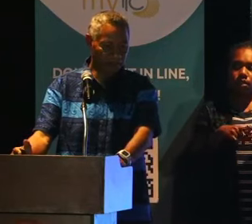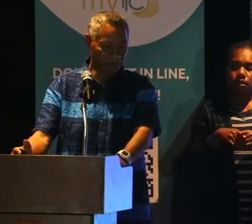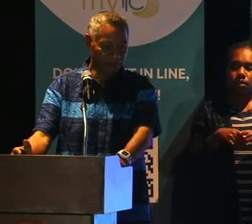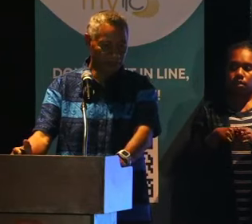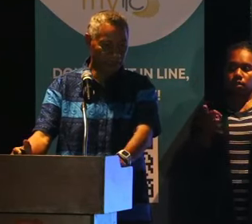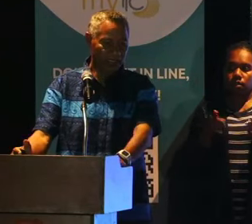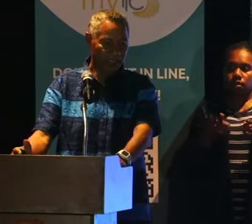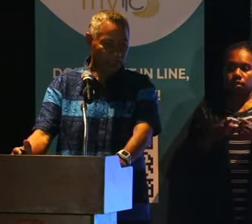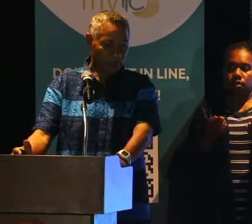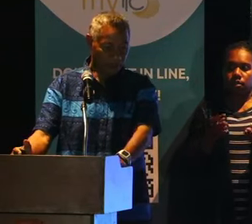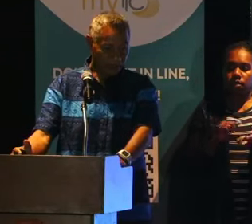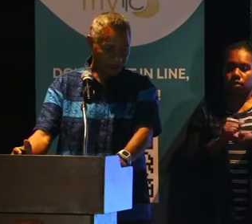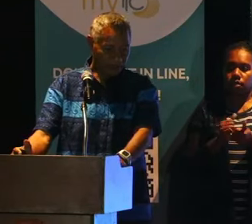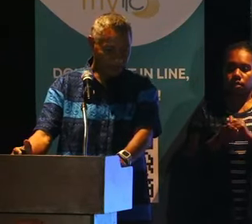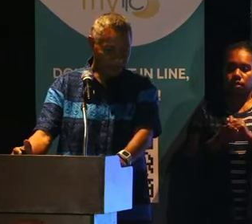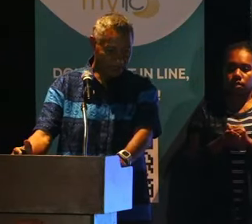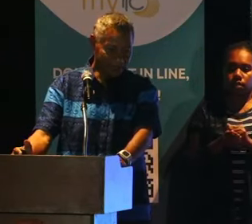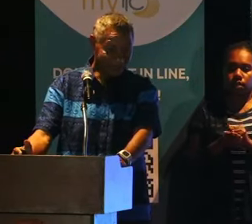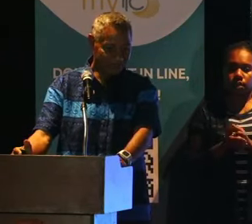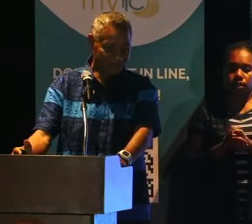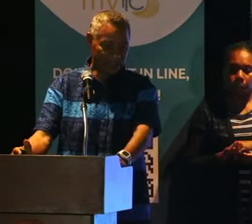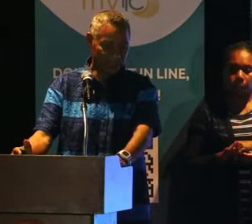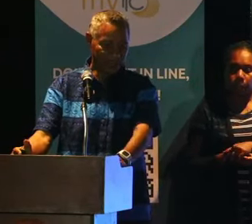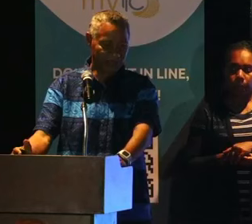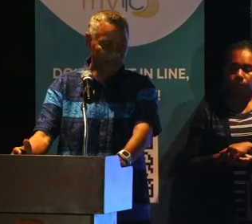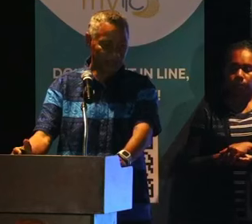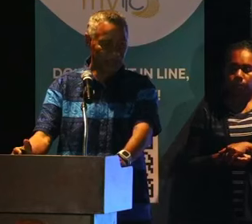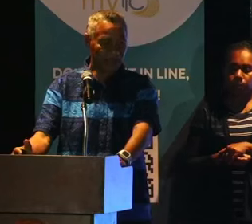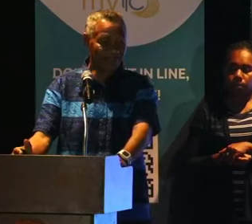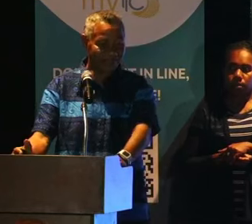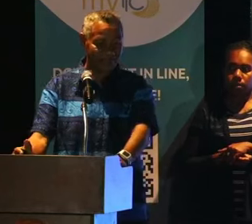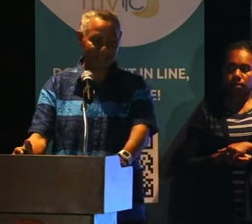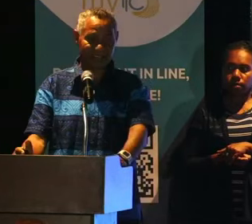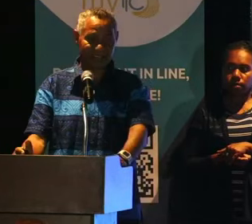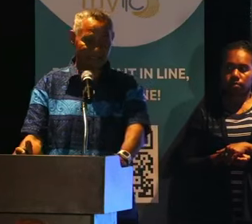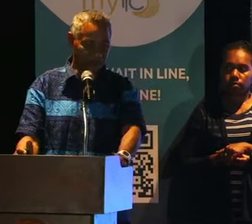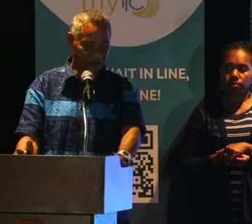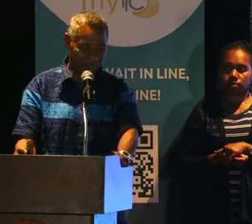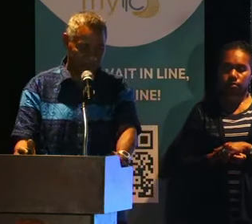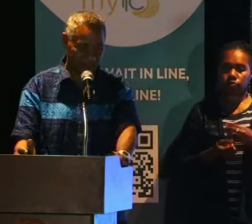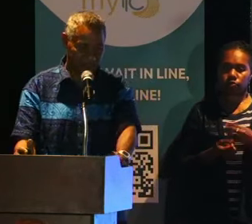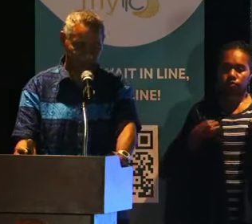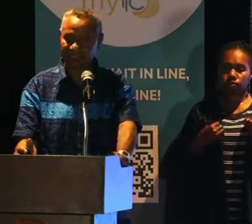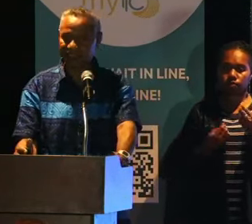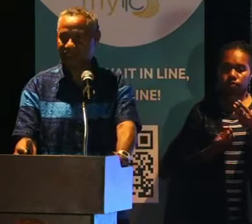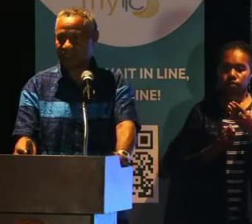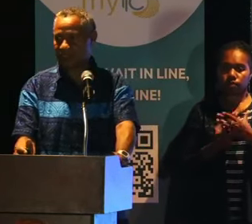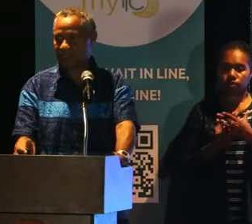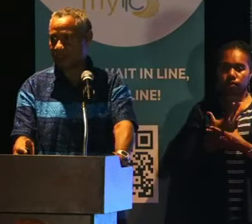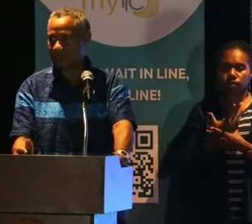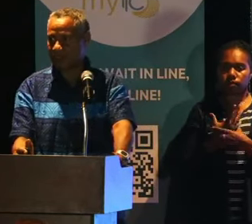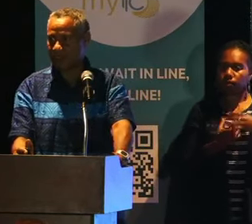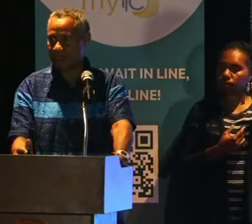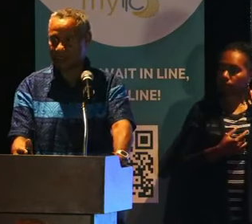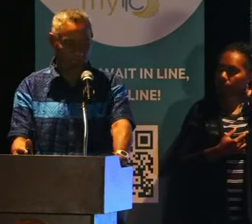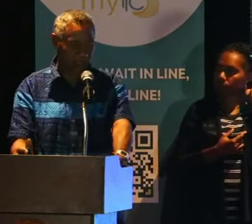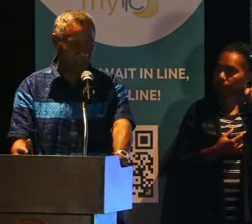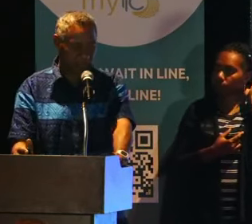welfare, hybrid business entities that serviced the rural areas in 1950s, 60s and 70s as well.